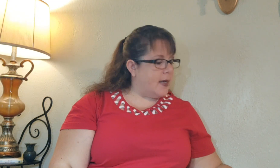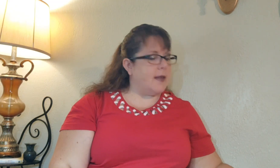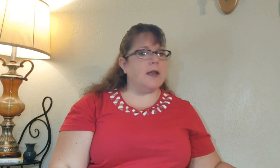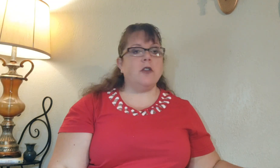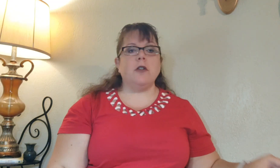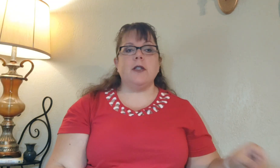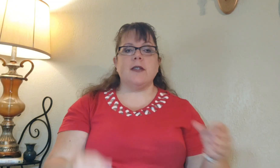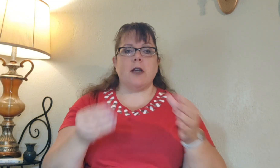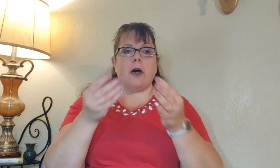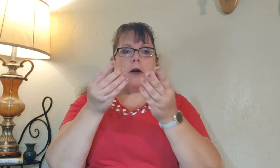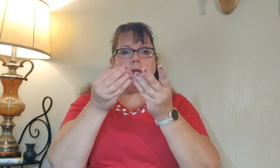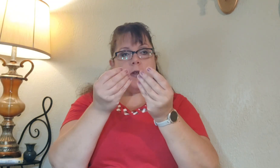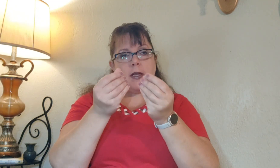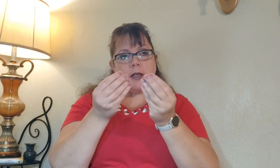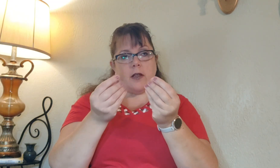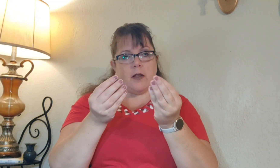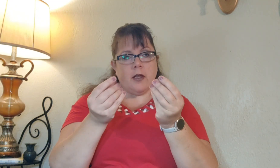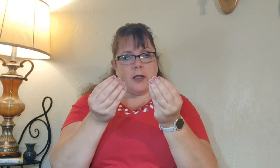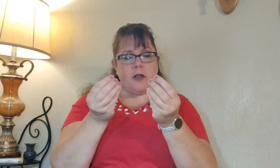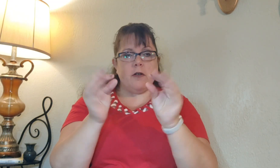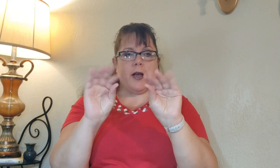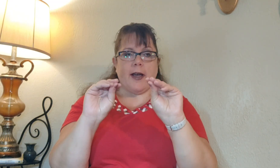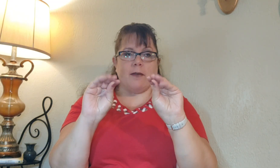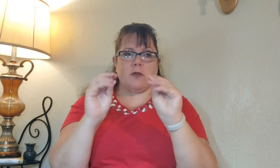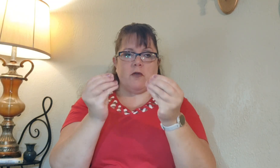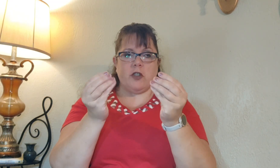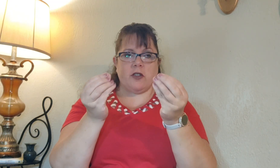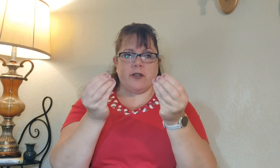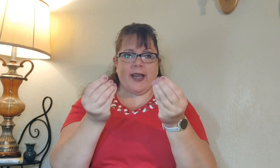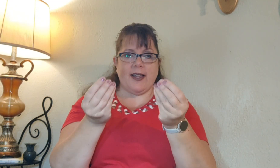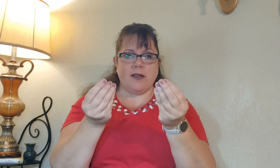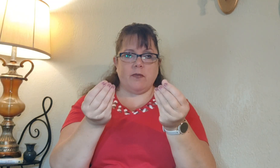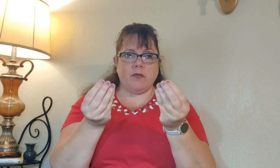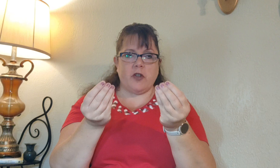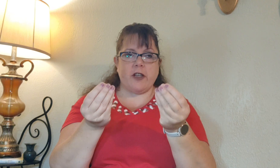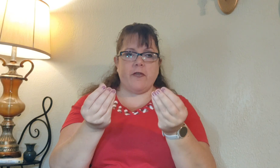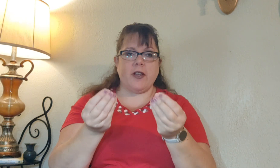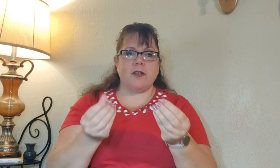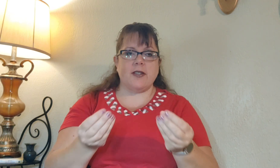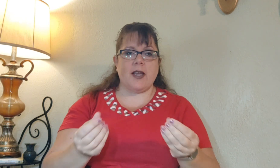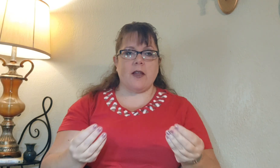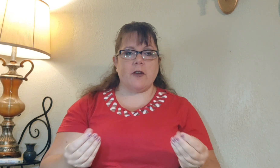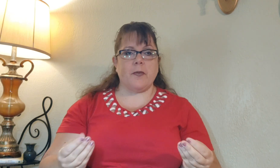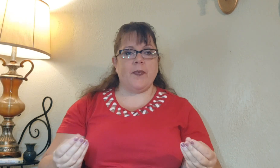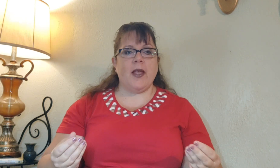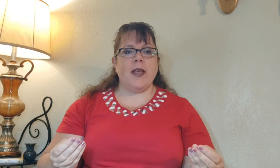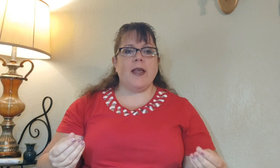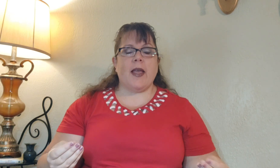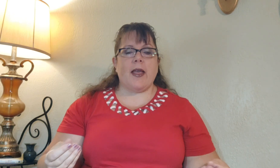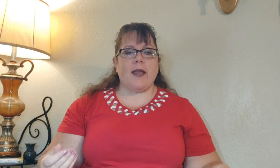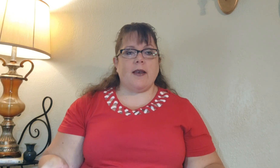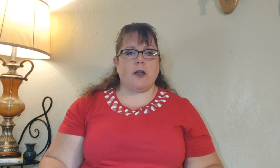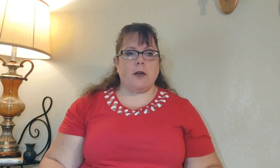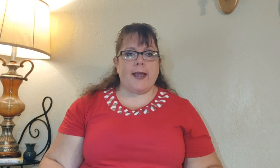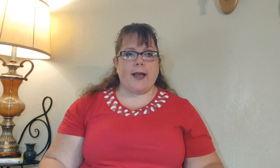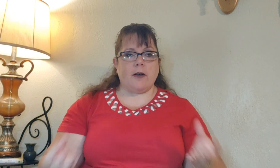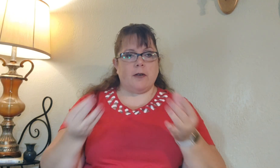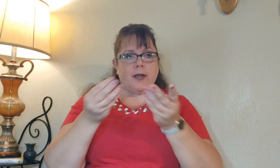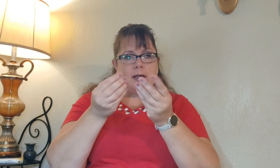And then to dissolve, you just kind of shake your fingers together and go down,